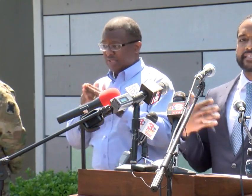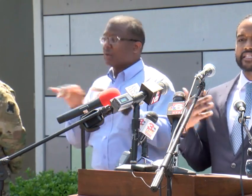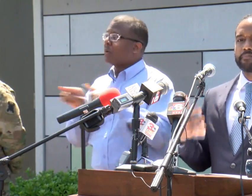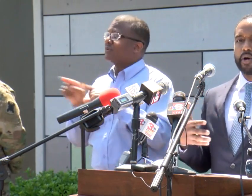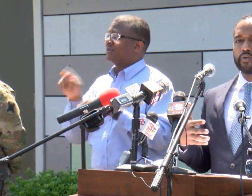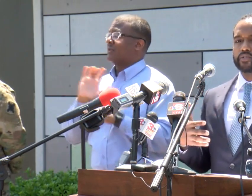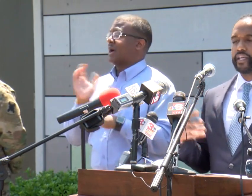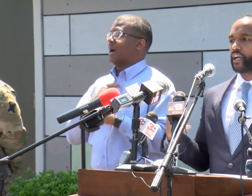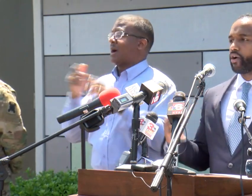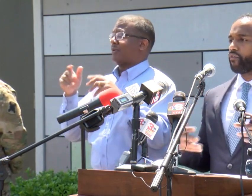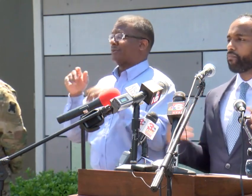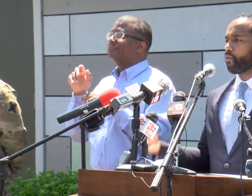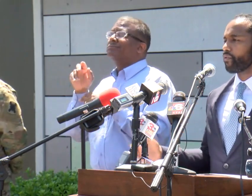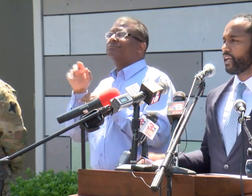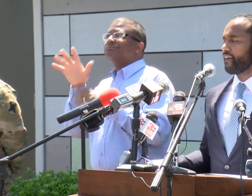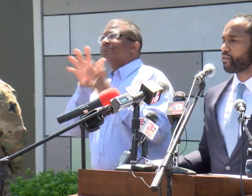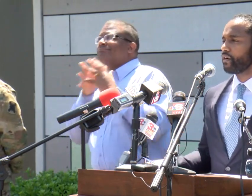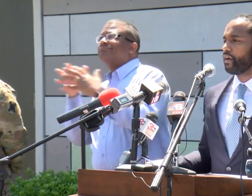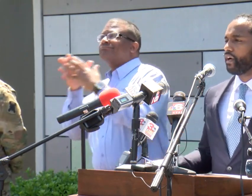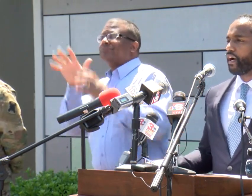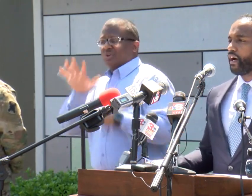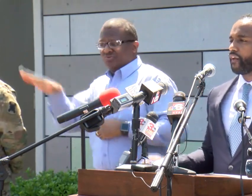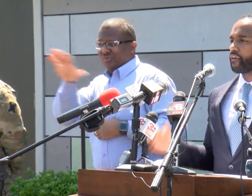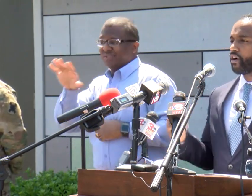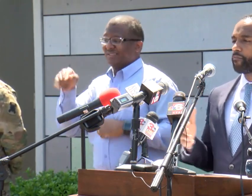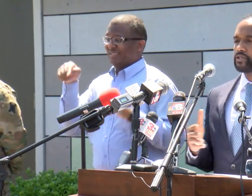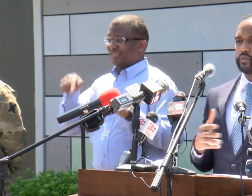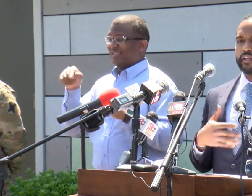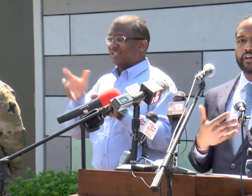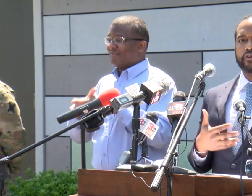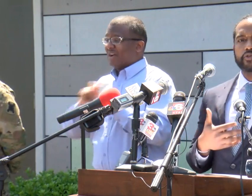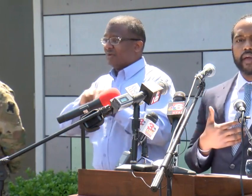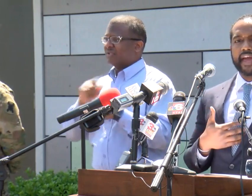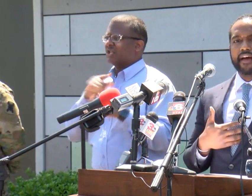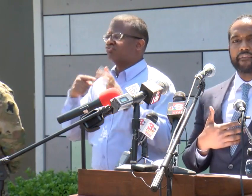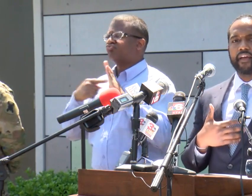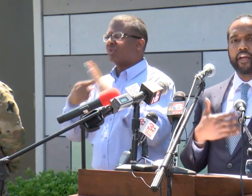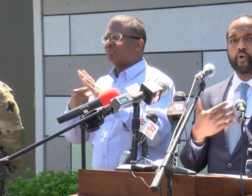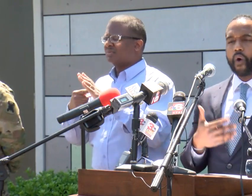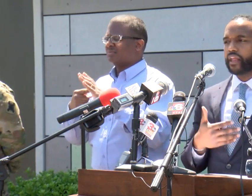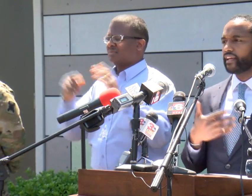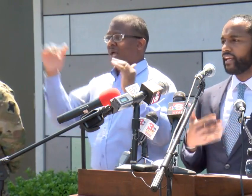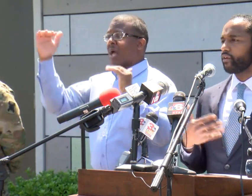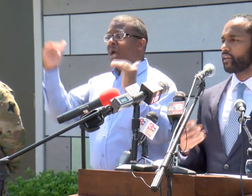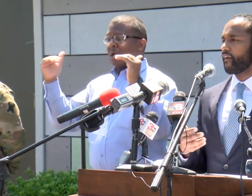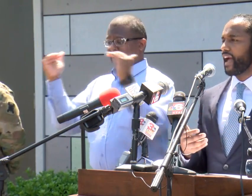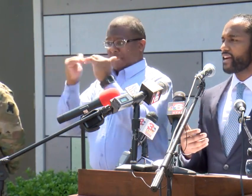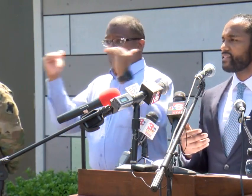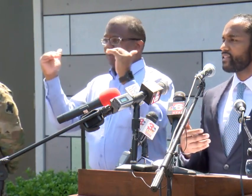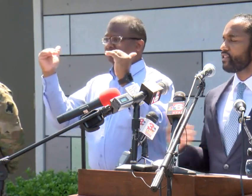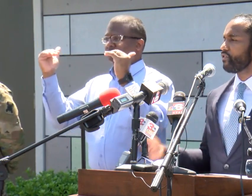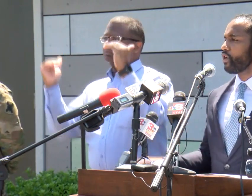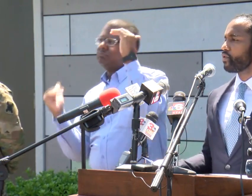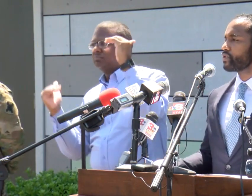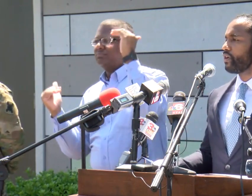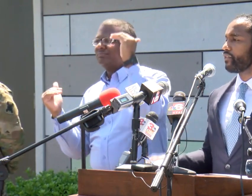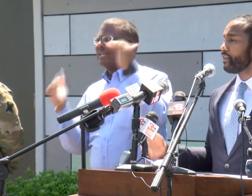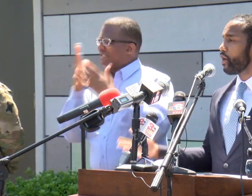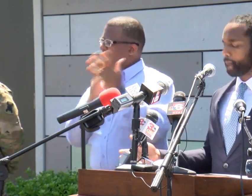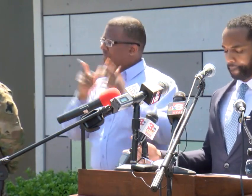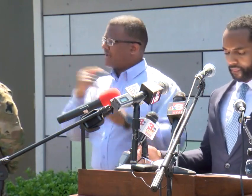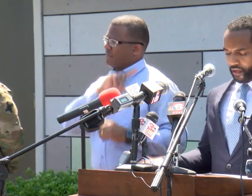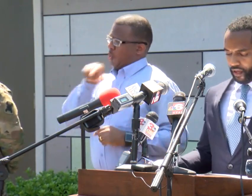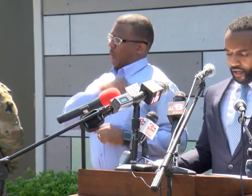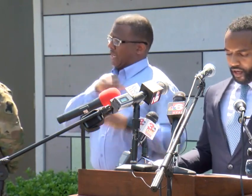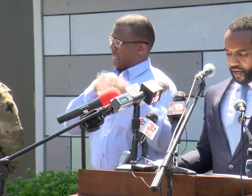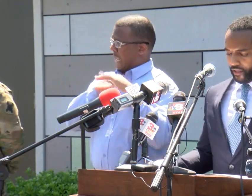virus has exposed that gulf more than ever. The gulf between those who have quality healthcare access and those that